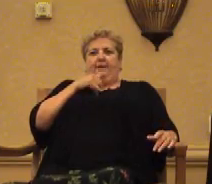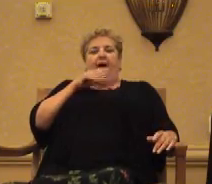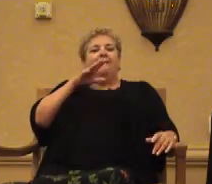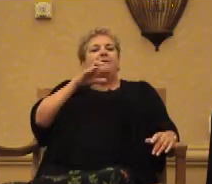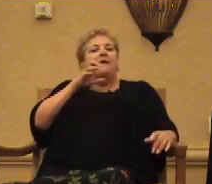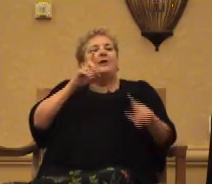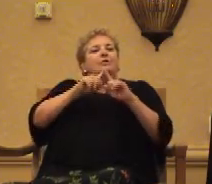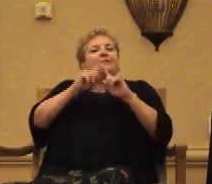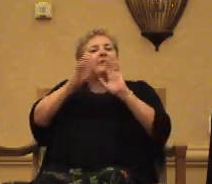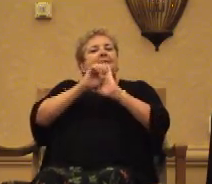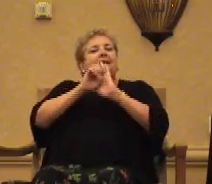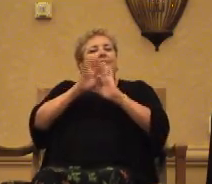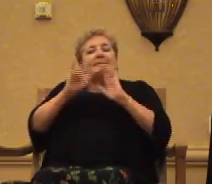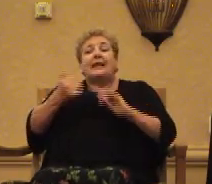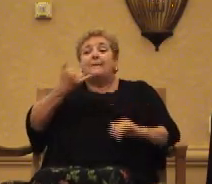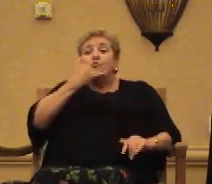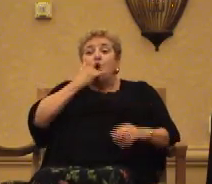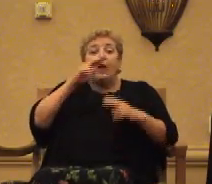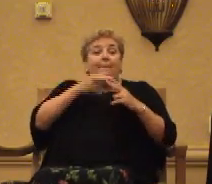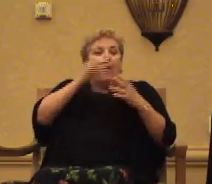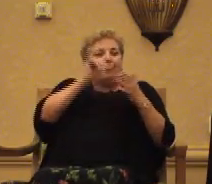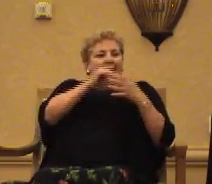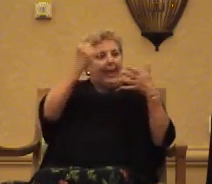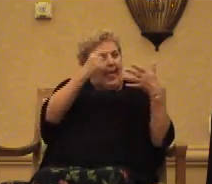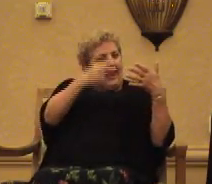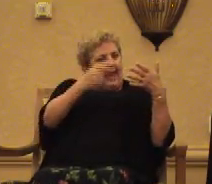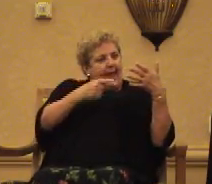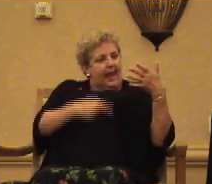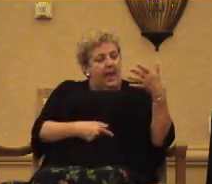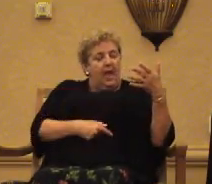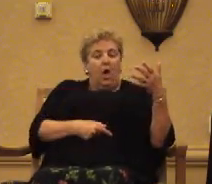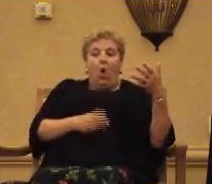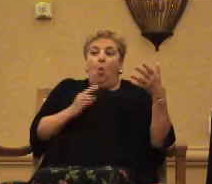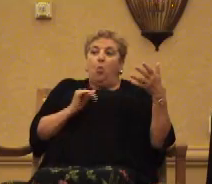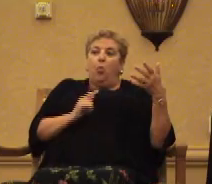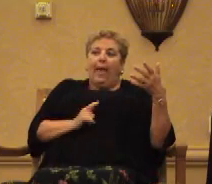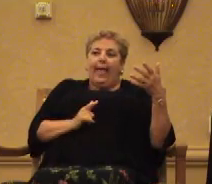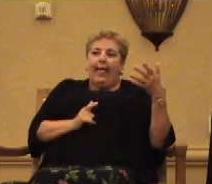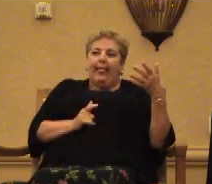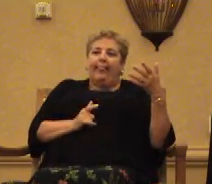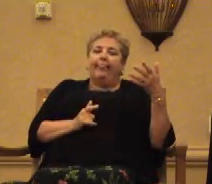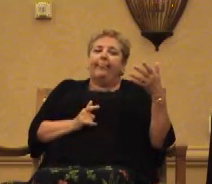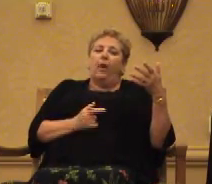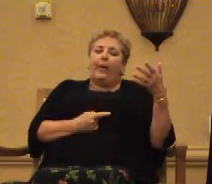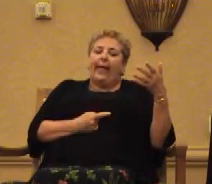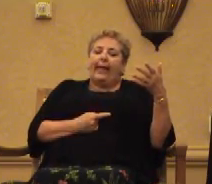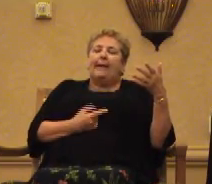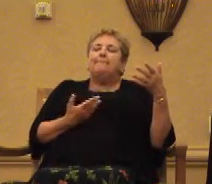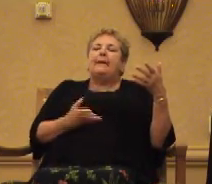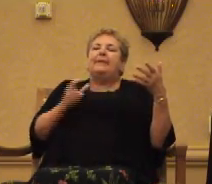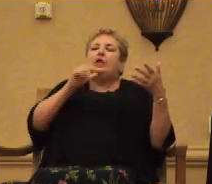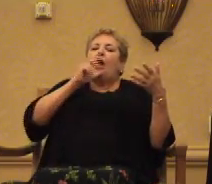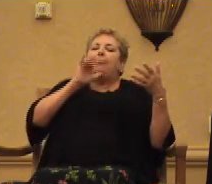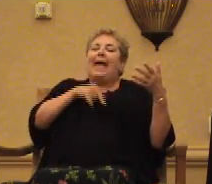my life where I've been wrong about that. Where I could go, well, maybe not. I don't have to go